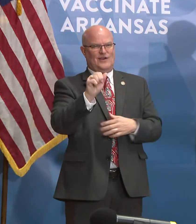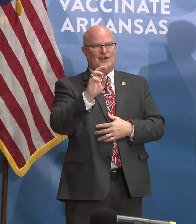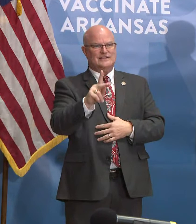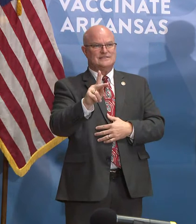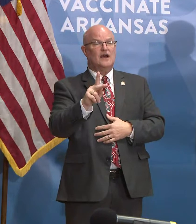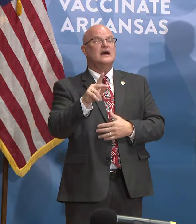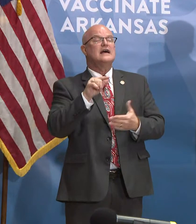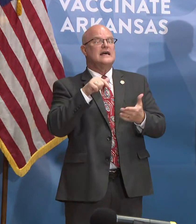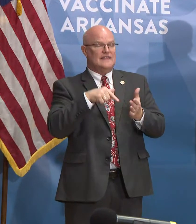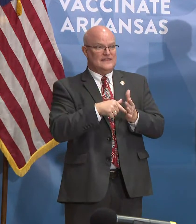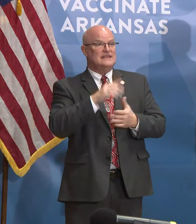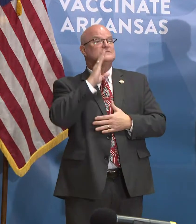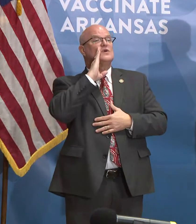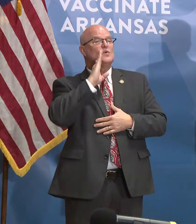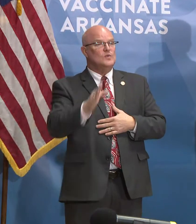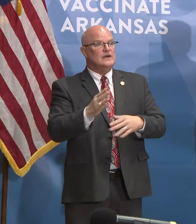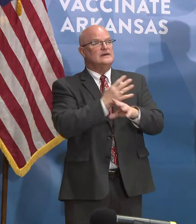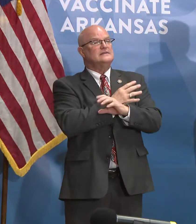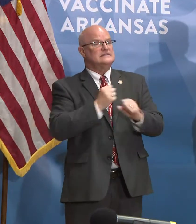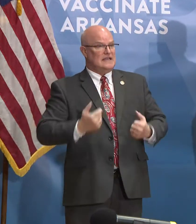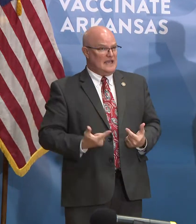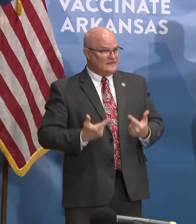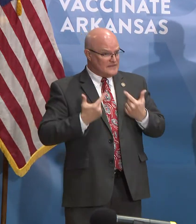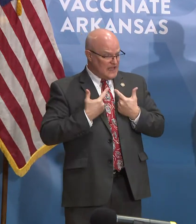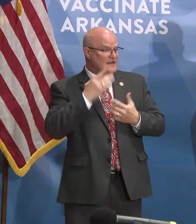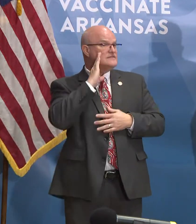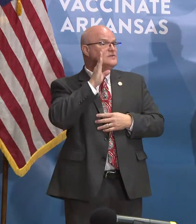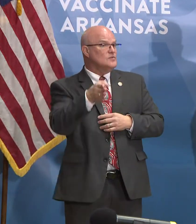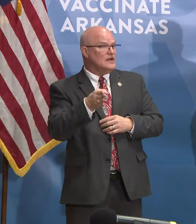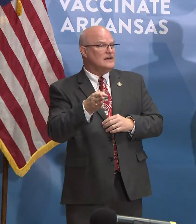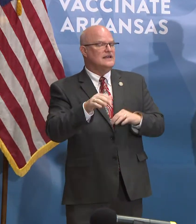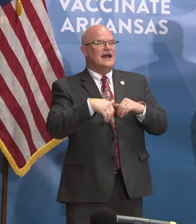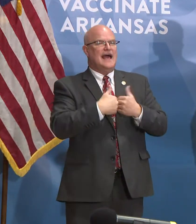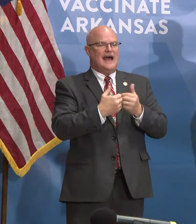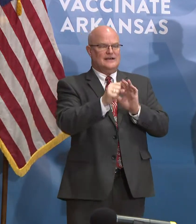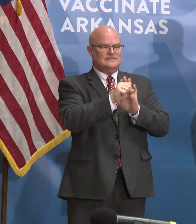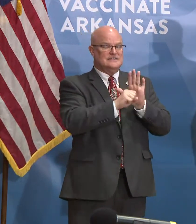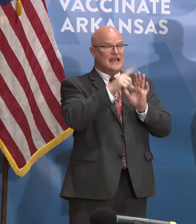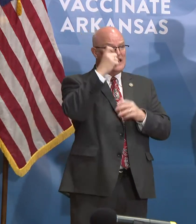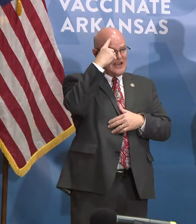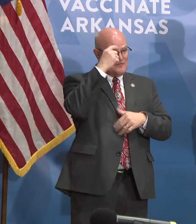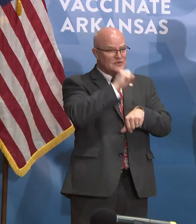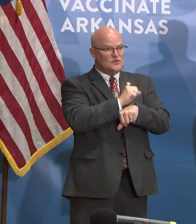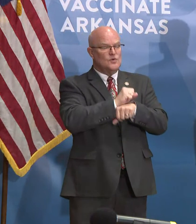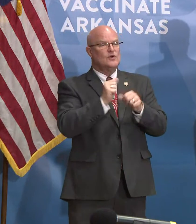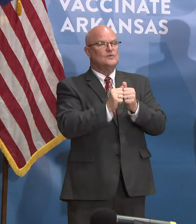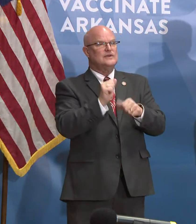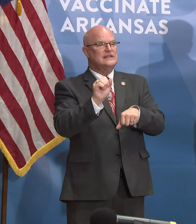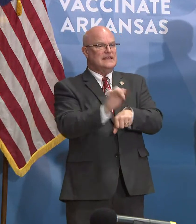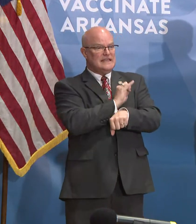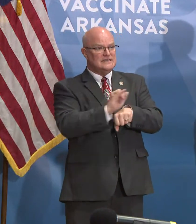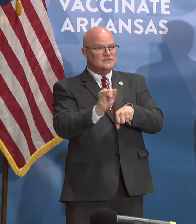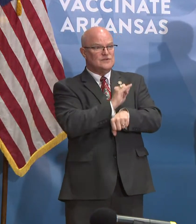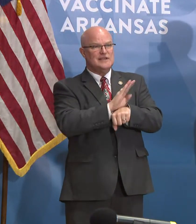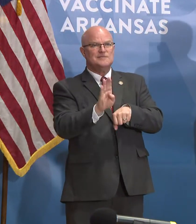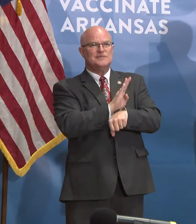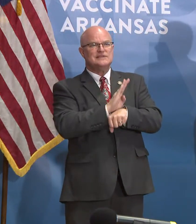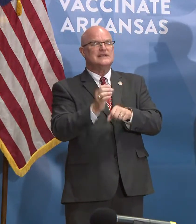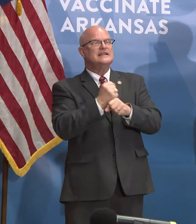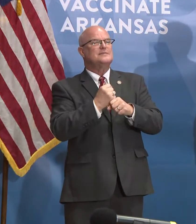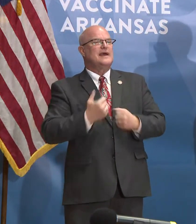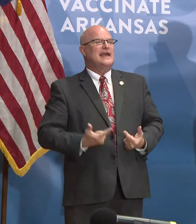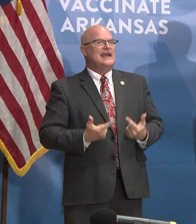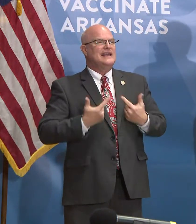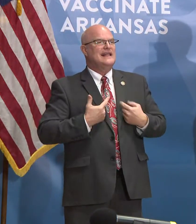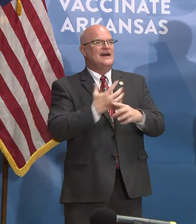that this will save lives, and it's a great example of how state government can work together with industry to make life a little bit safer